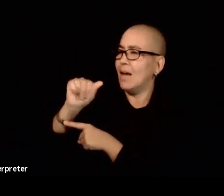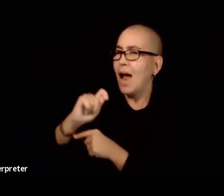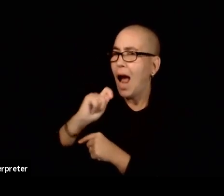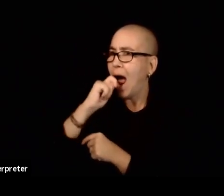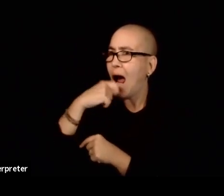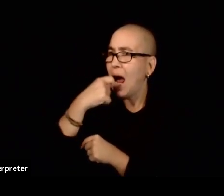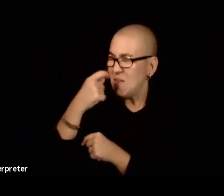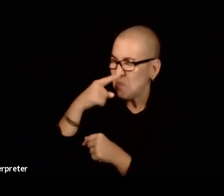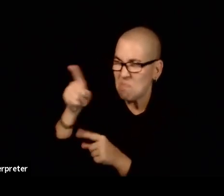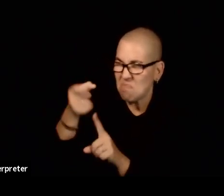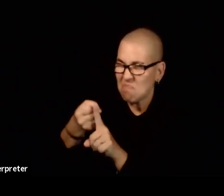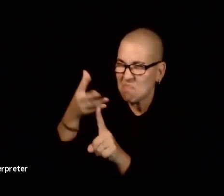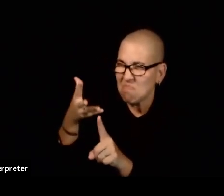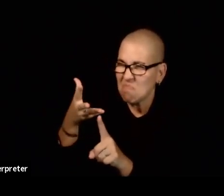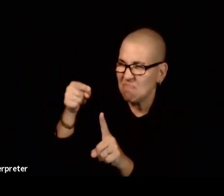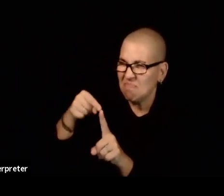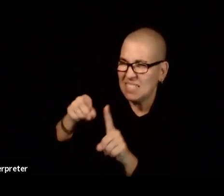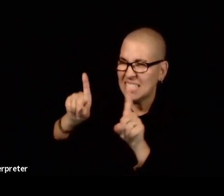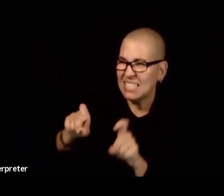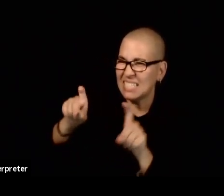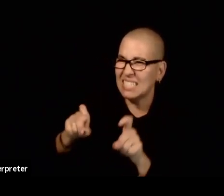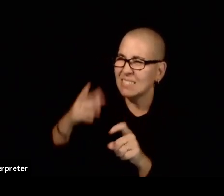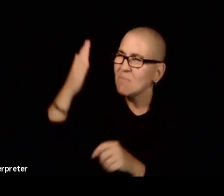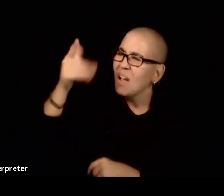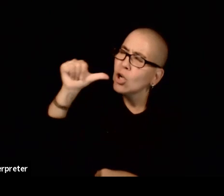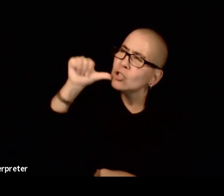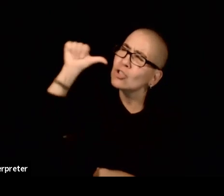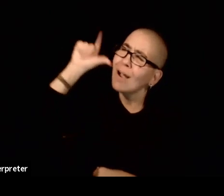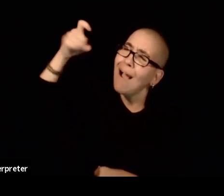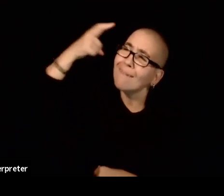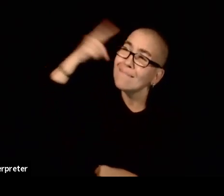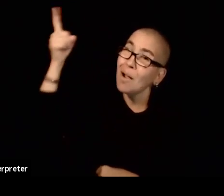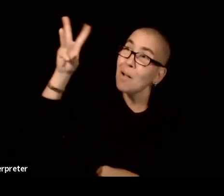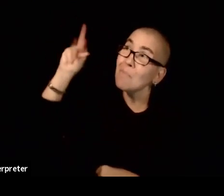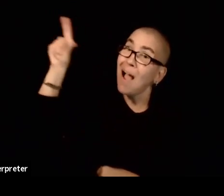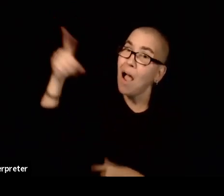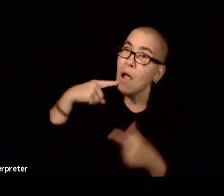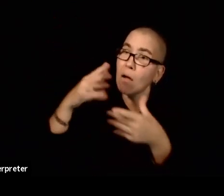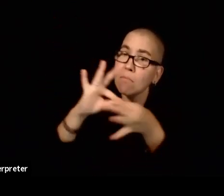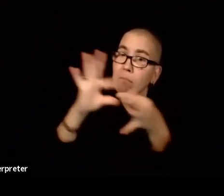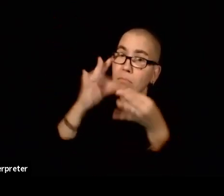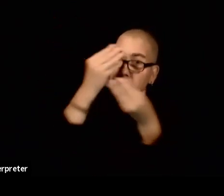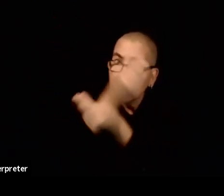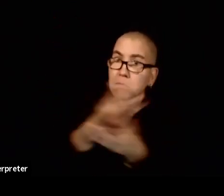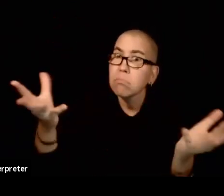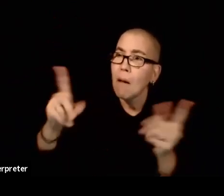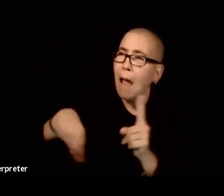in schools. When will that be available? Who can get them? That sort of thing.